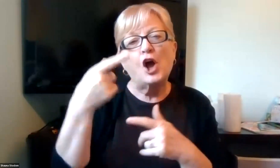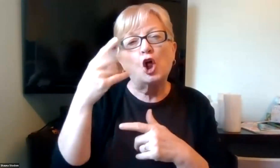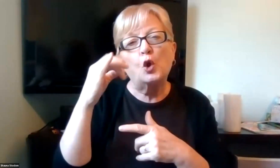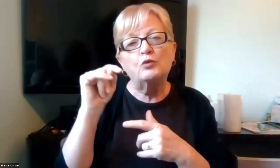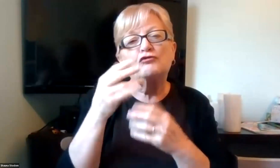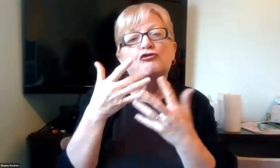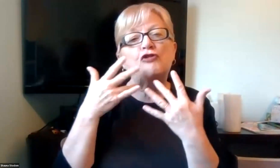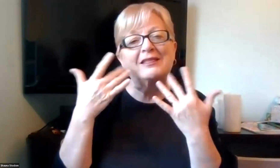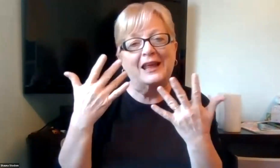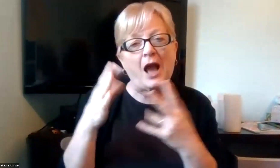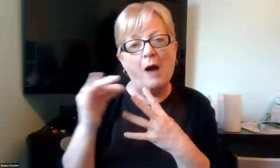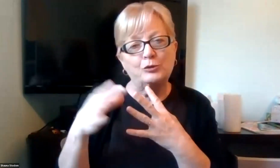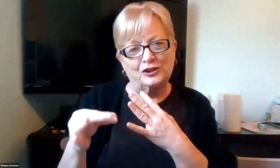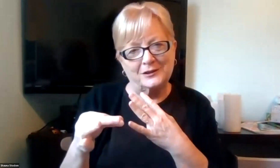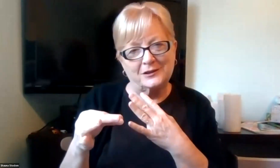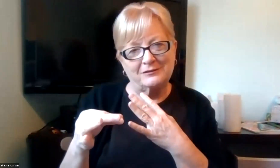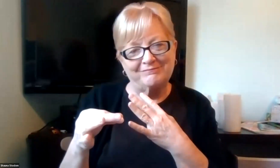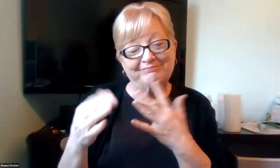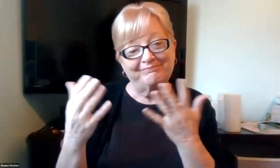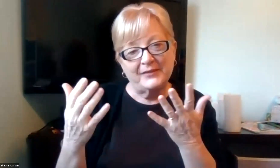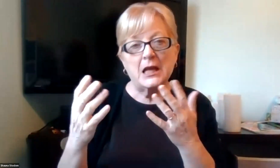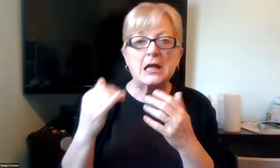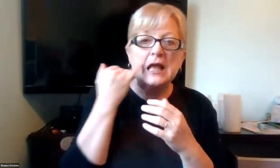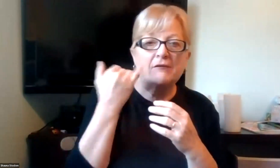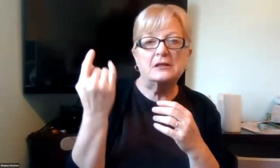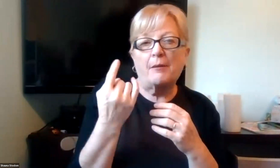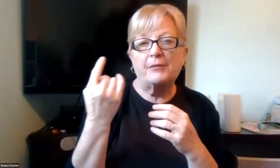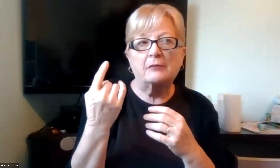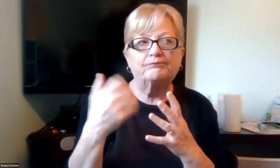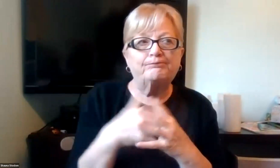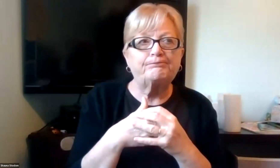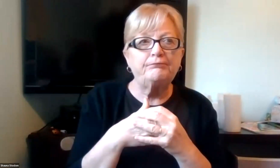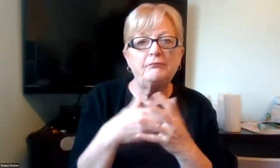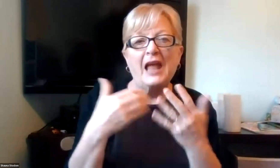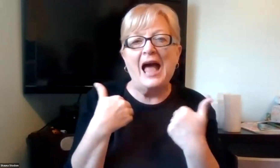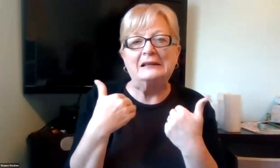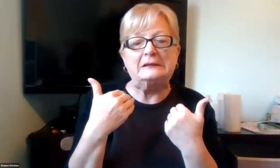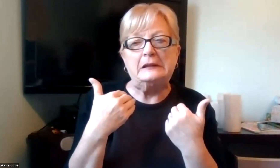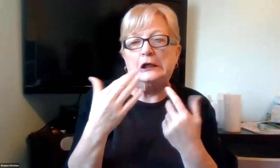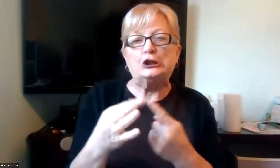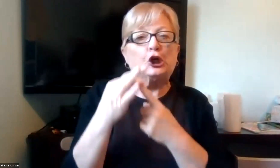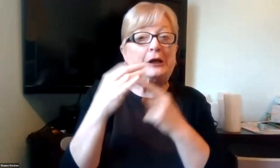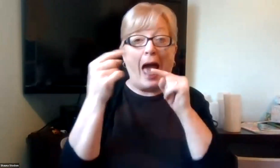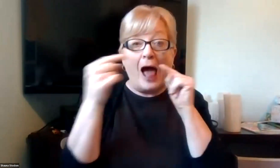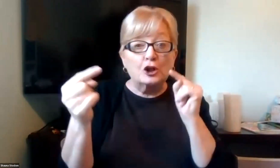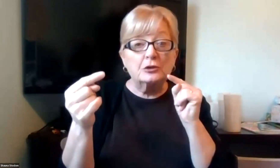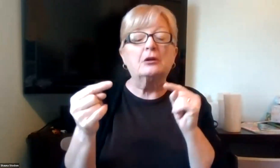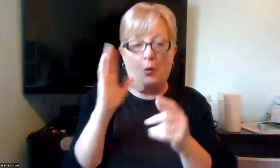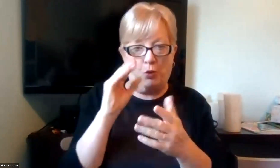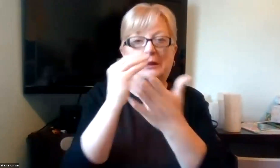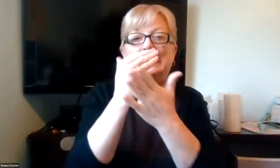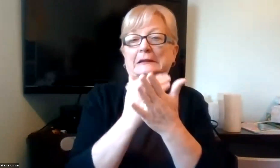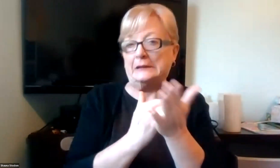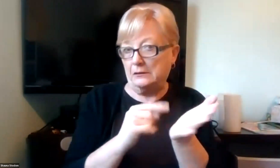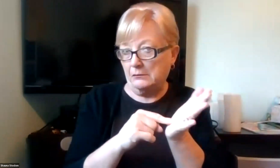have, they'll list if something has certain allergens. They list,